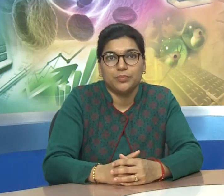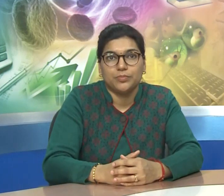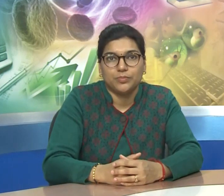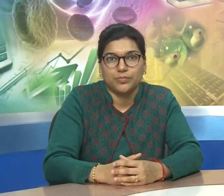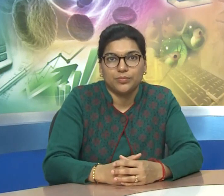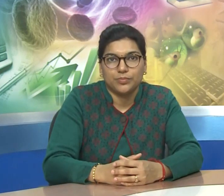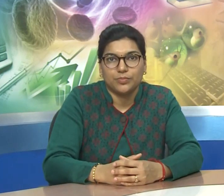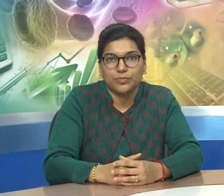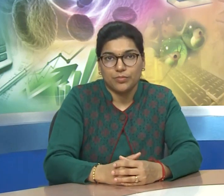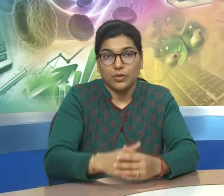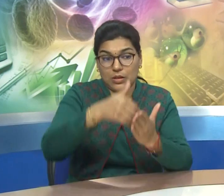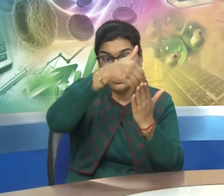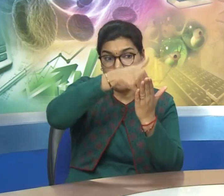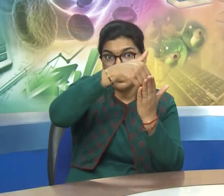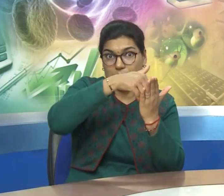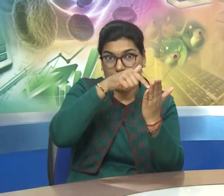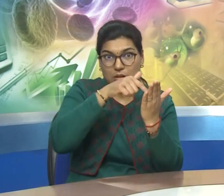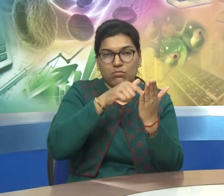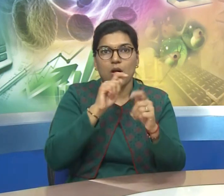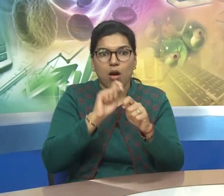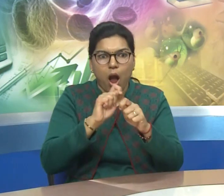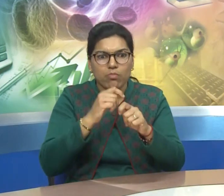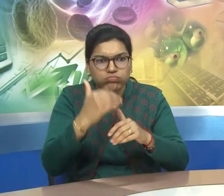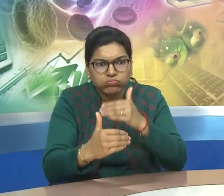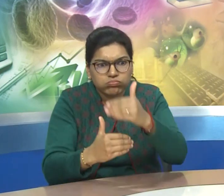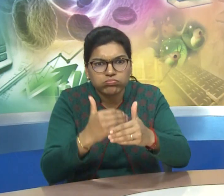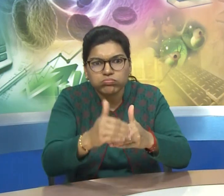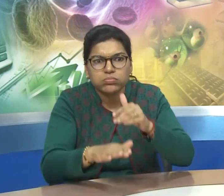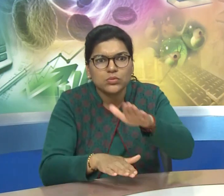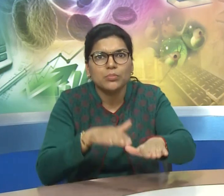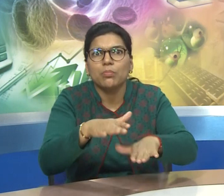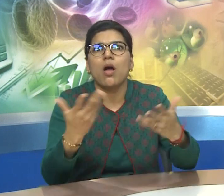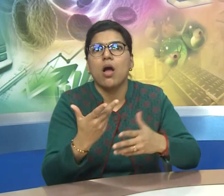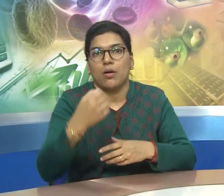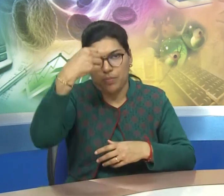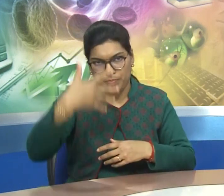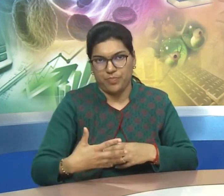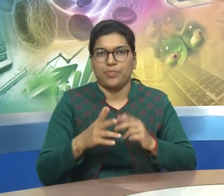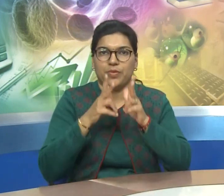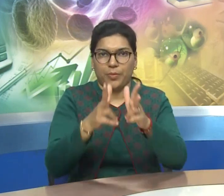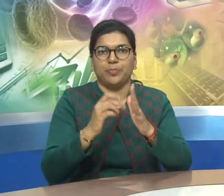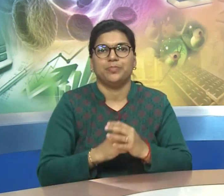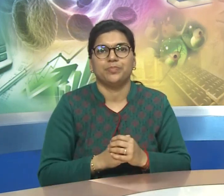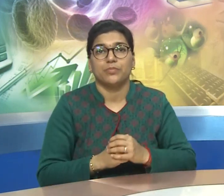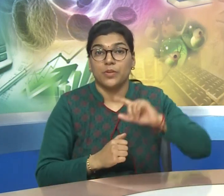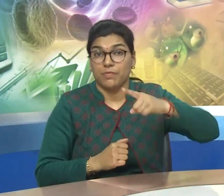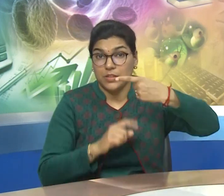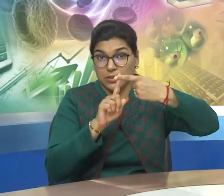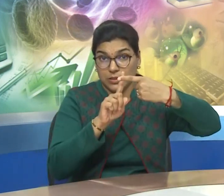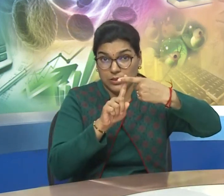Let us understand these steps in cataloging work. It can be described in steps number